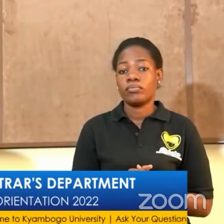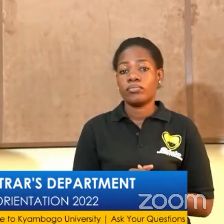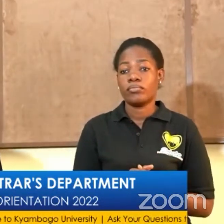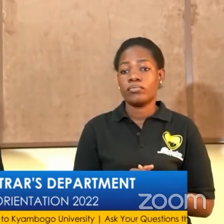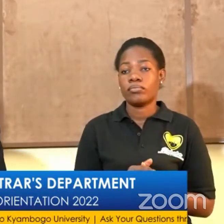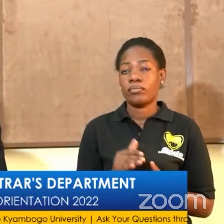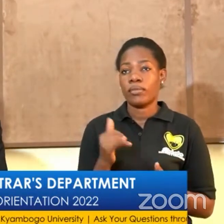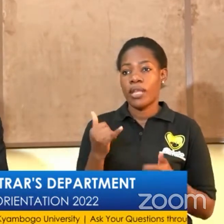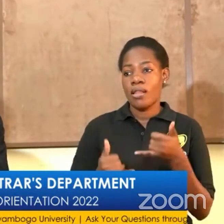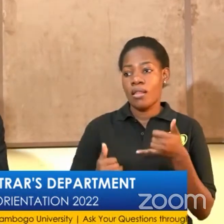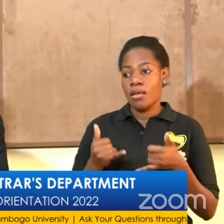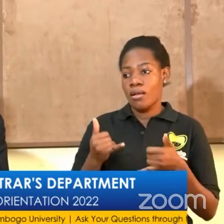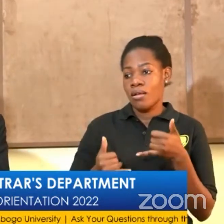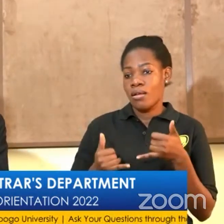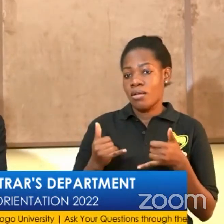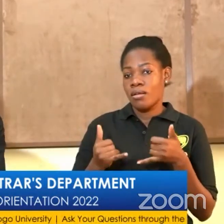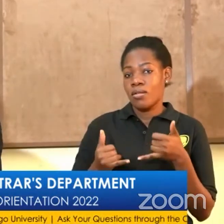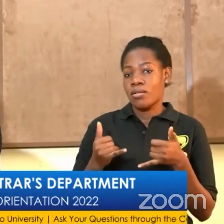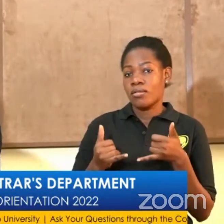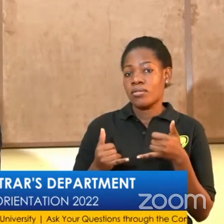The last one.